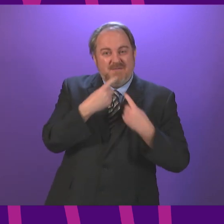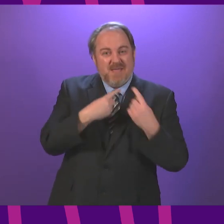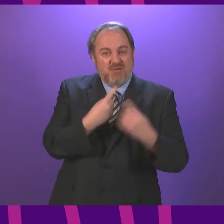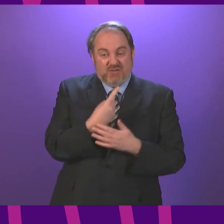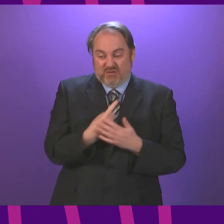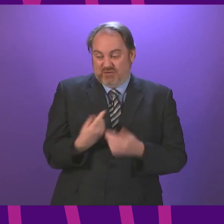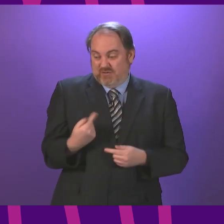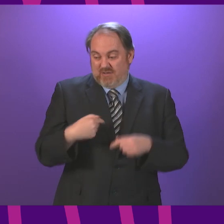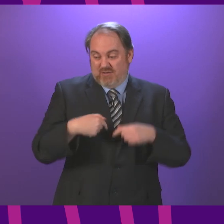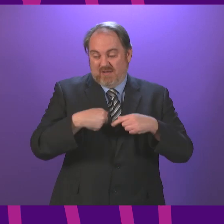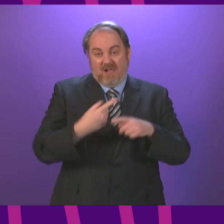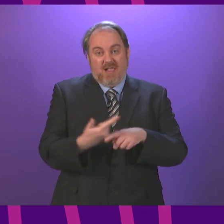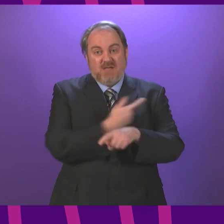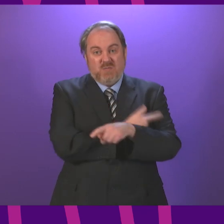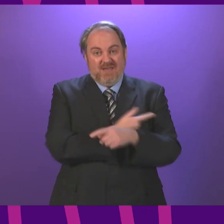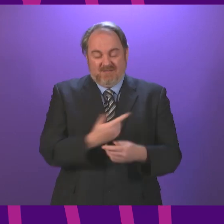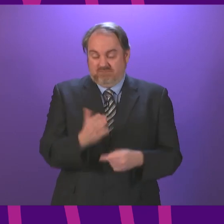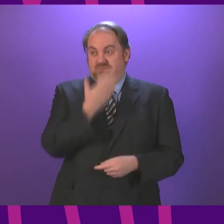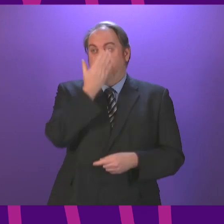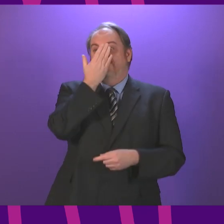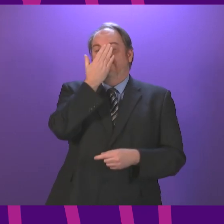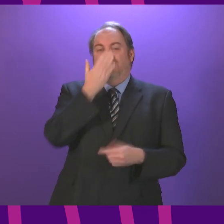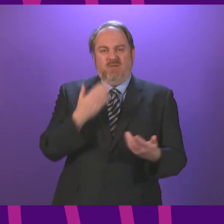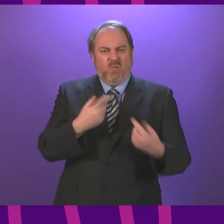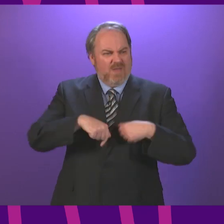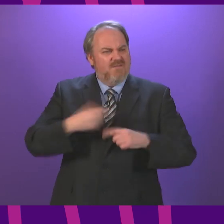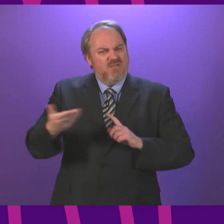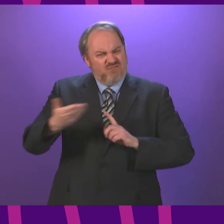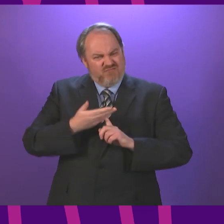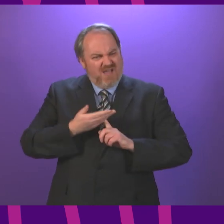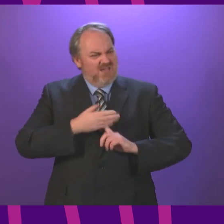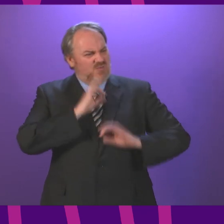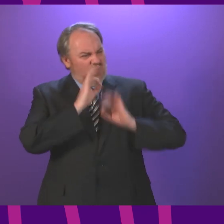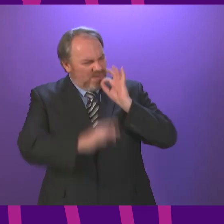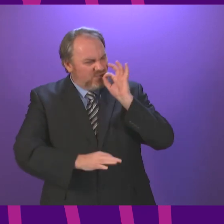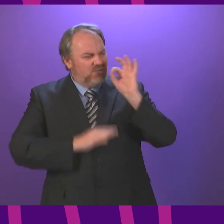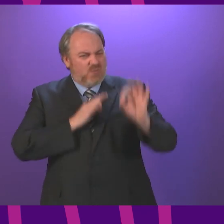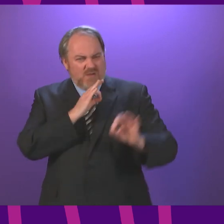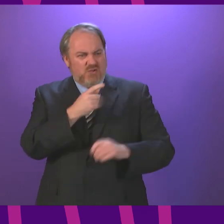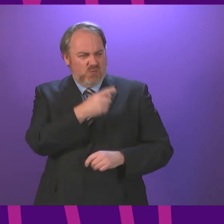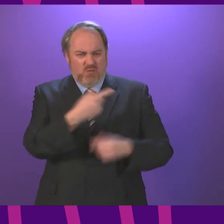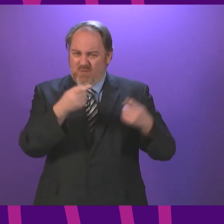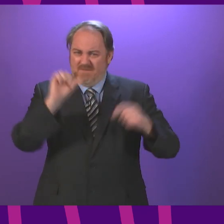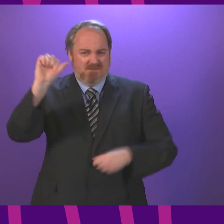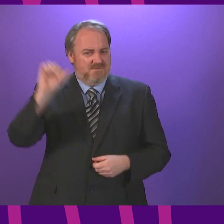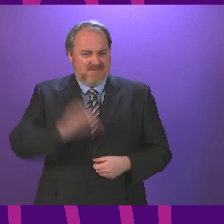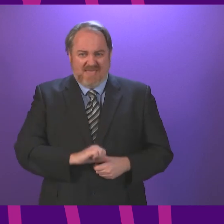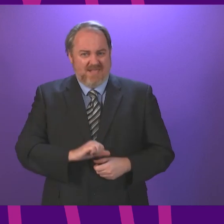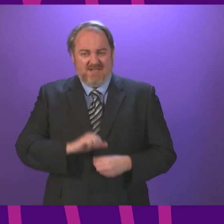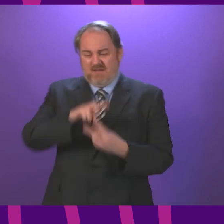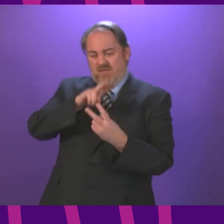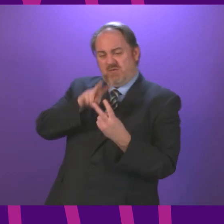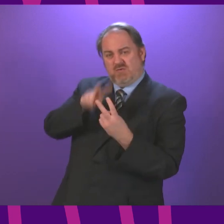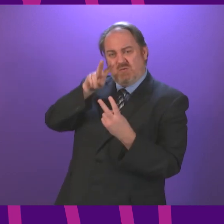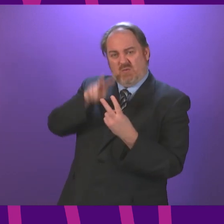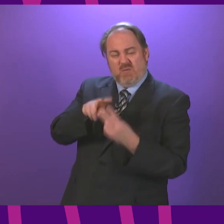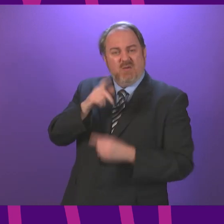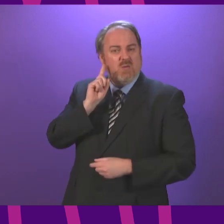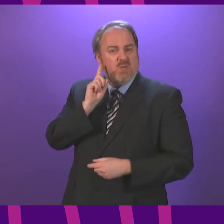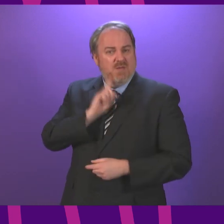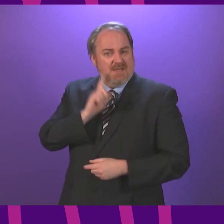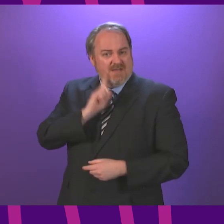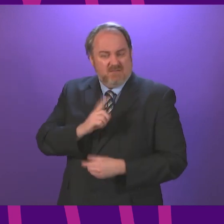ago this week. And we have every right to question a First Minister, who is the head of a government, who failed these two women. And